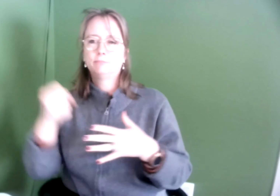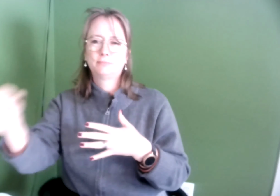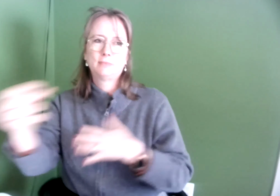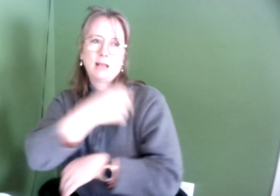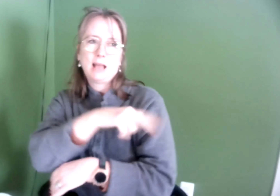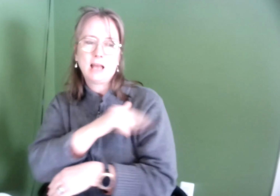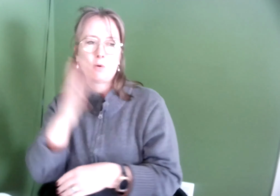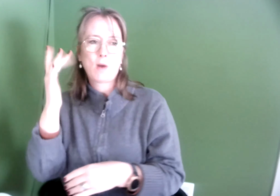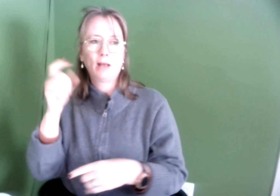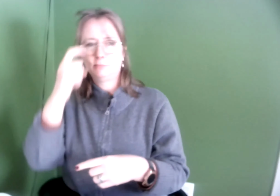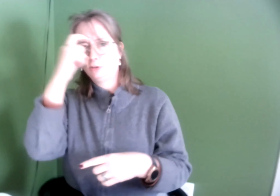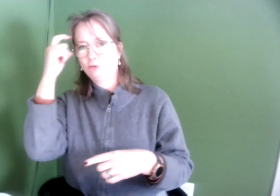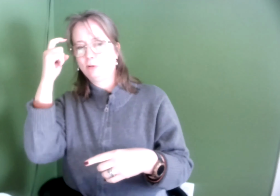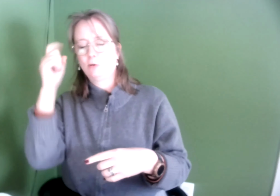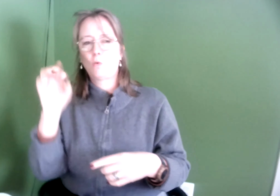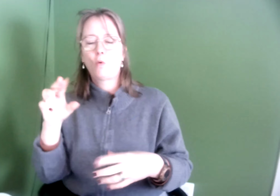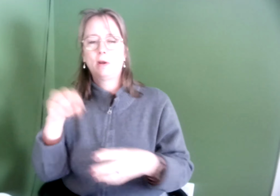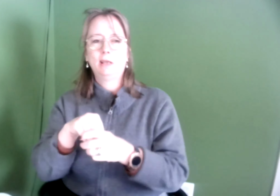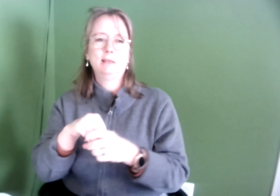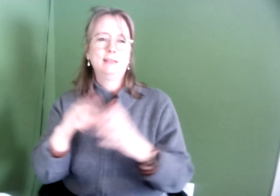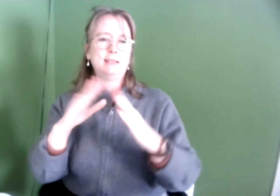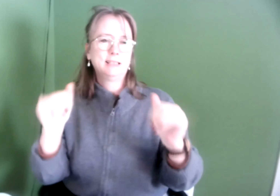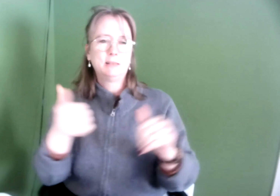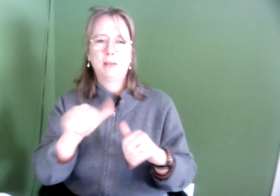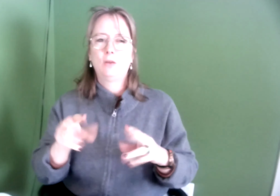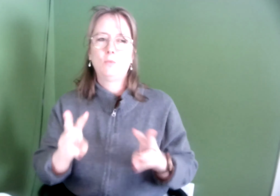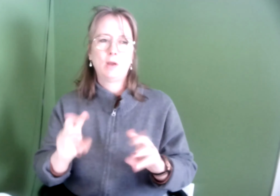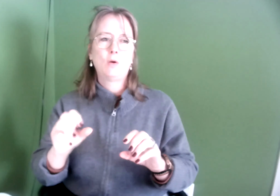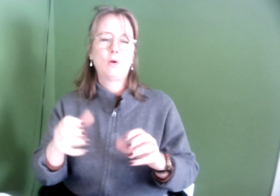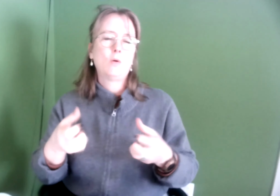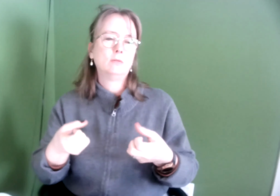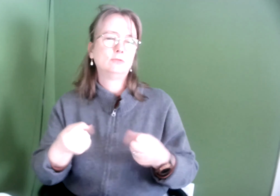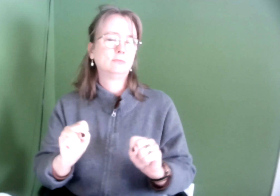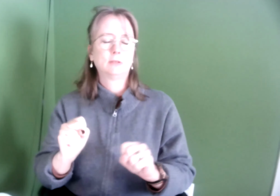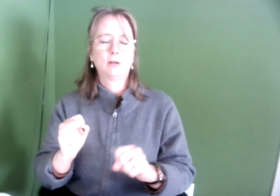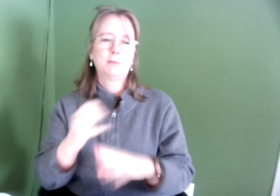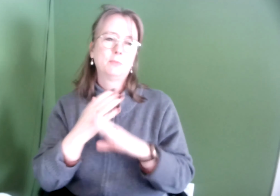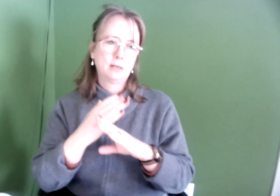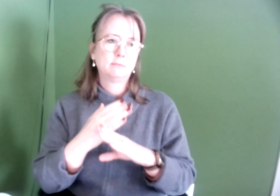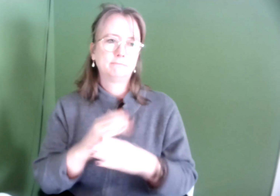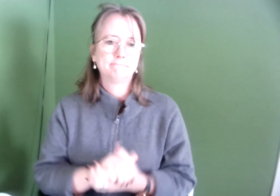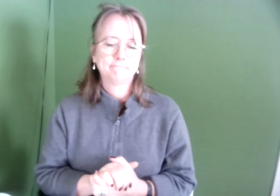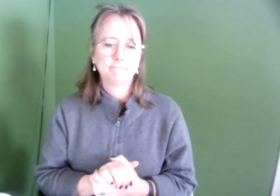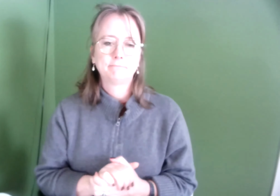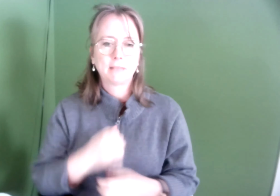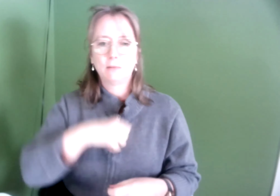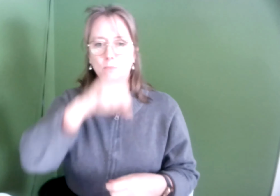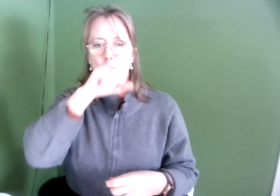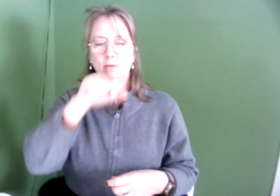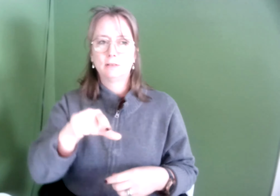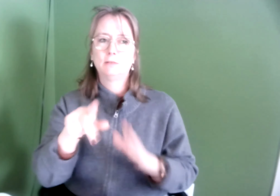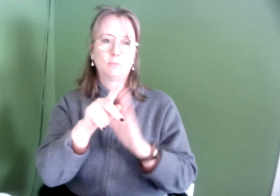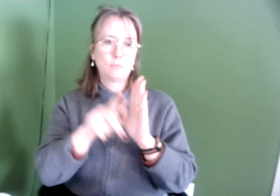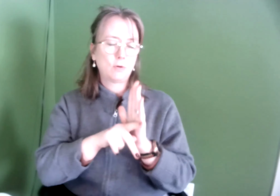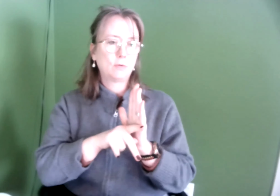or into the system in any way. And so I absolutely love this program, and I love that